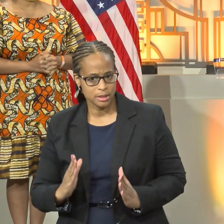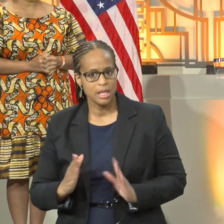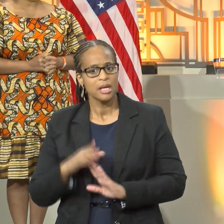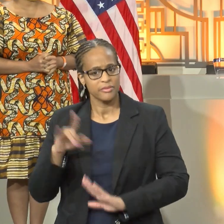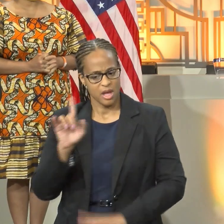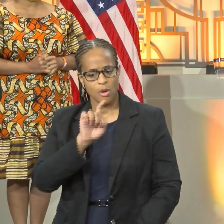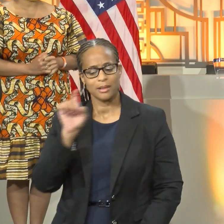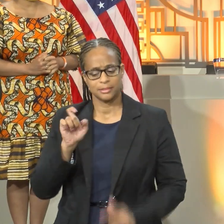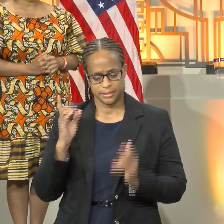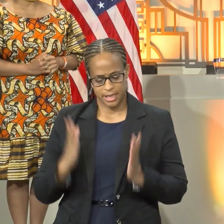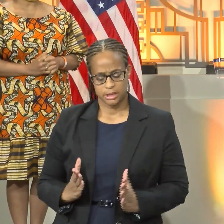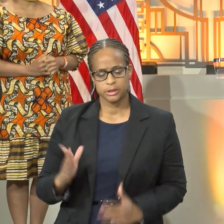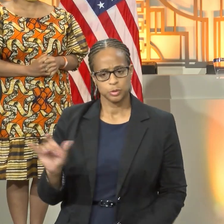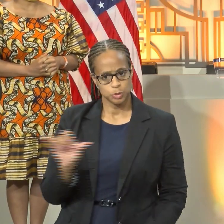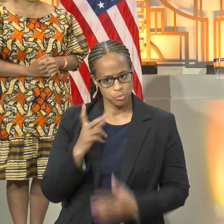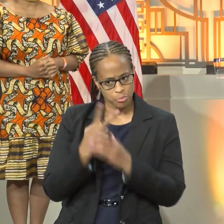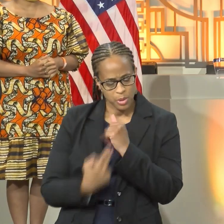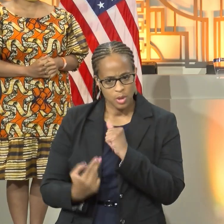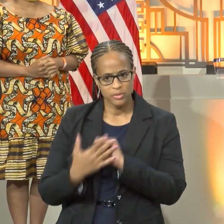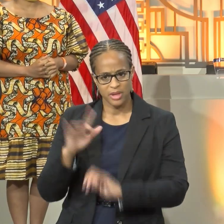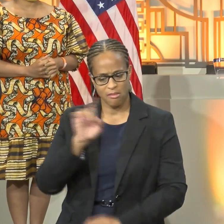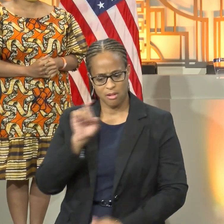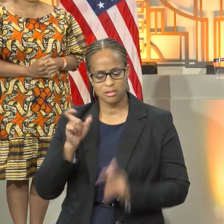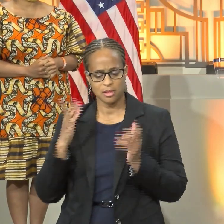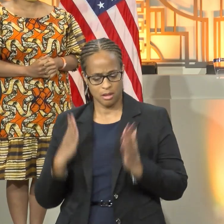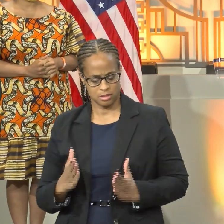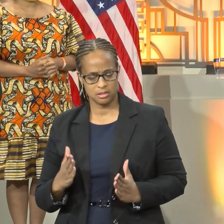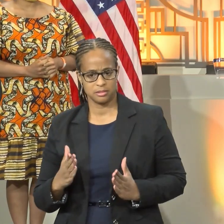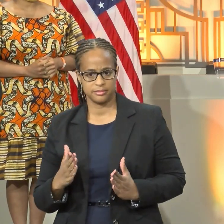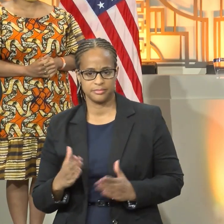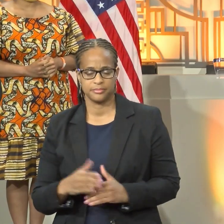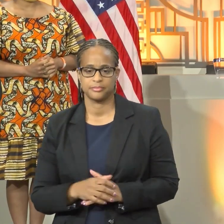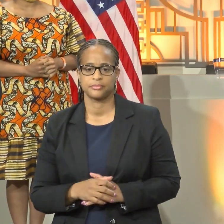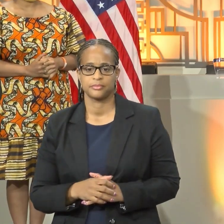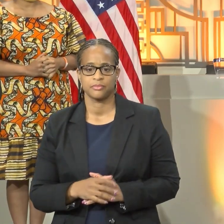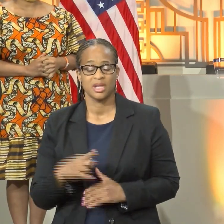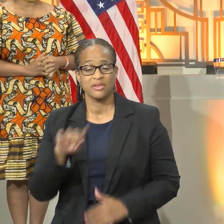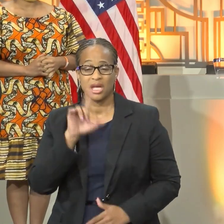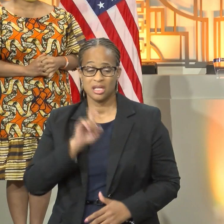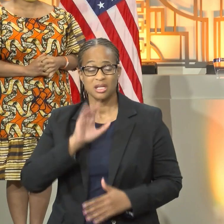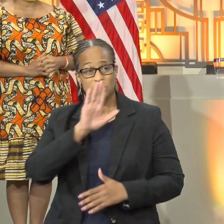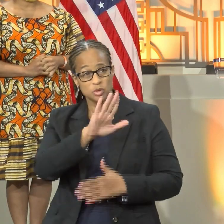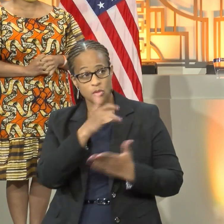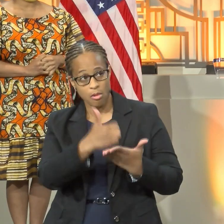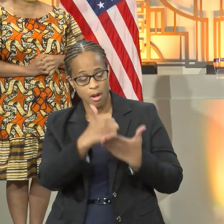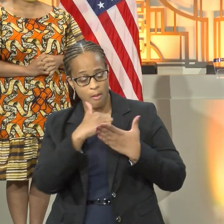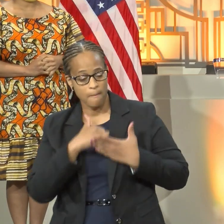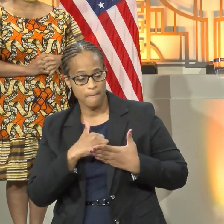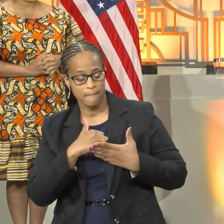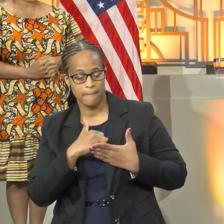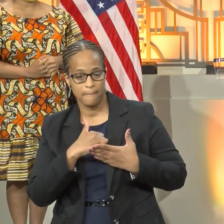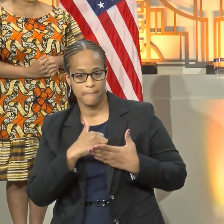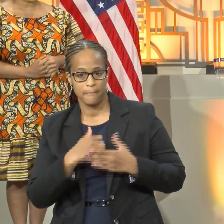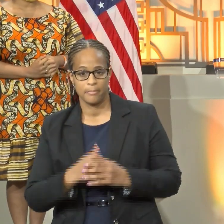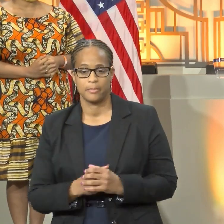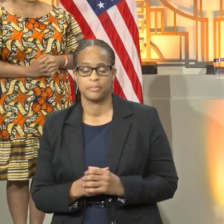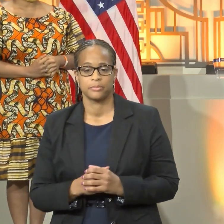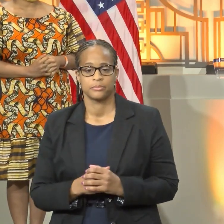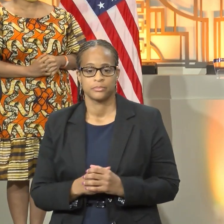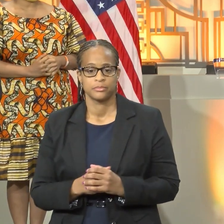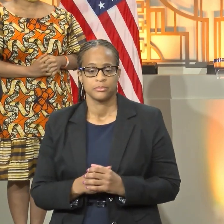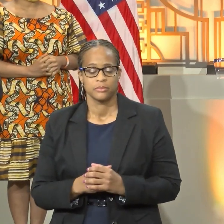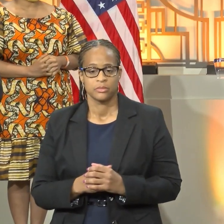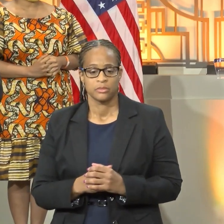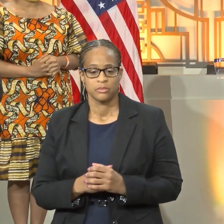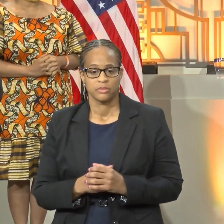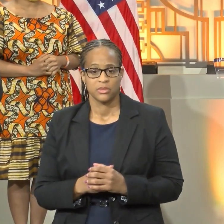are Texans. They are Texans. They need your help. When it comes to